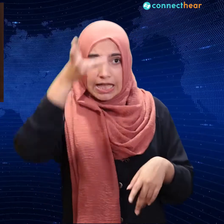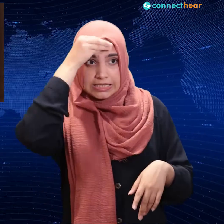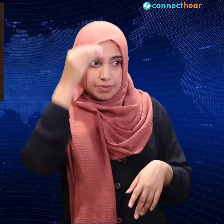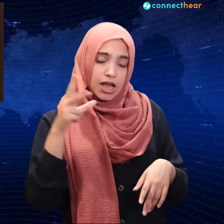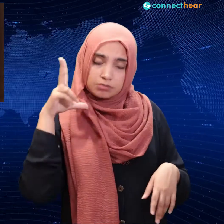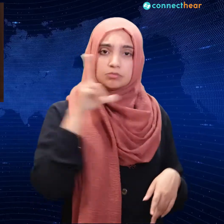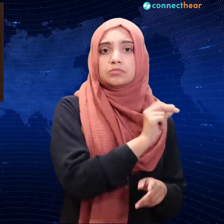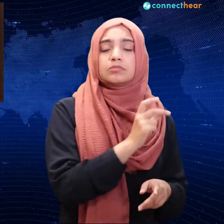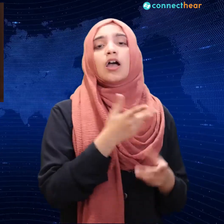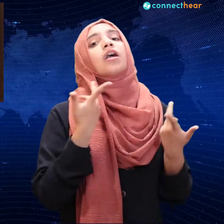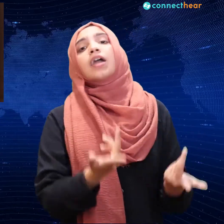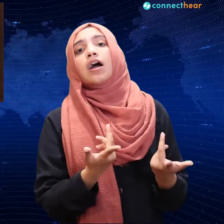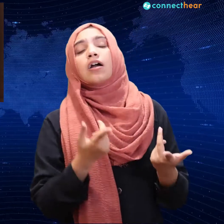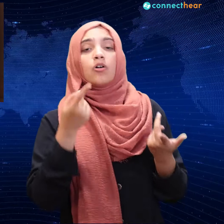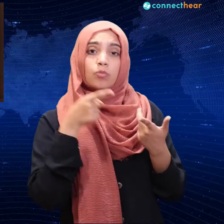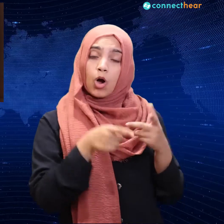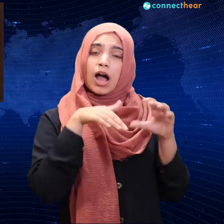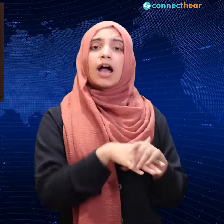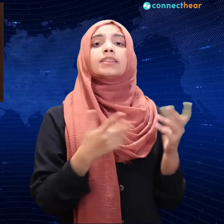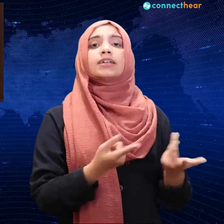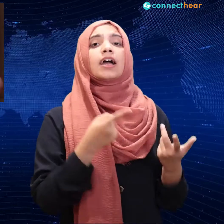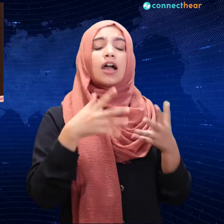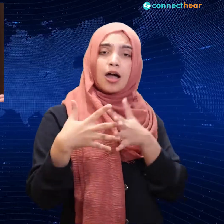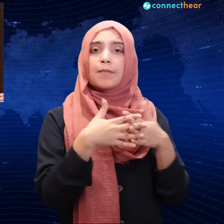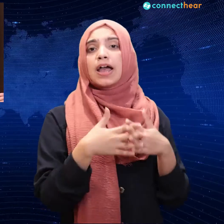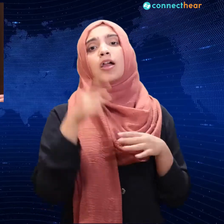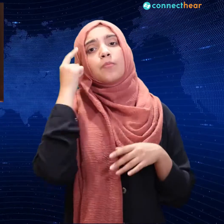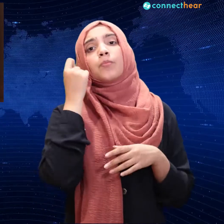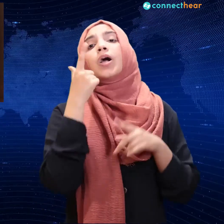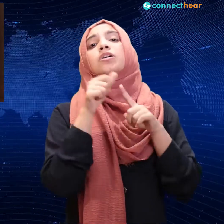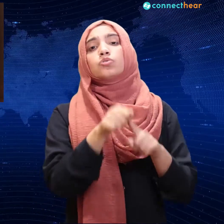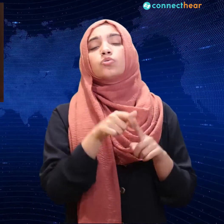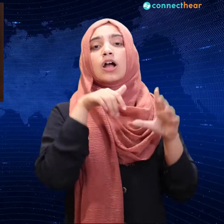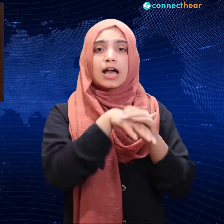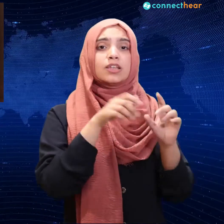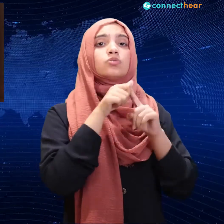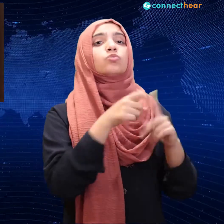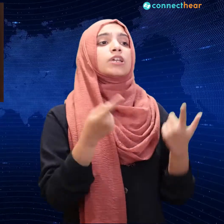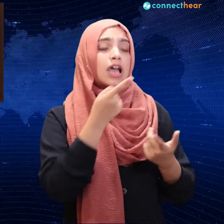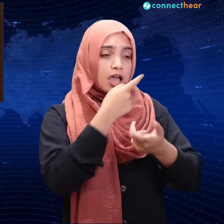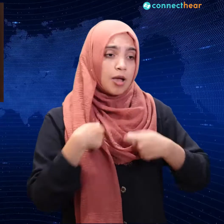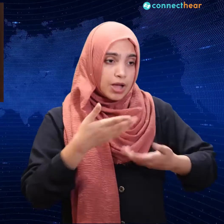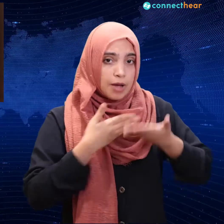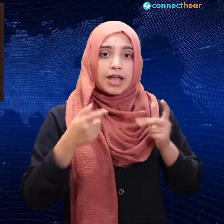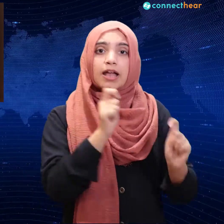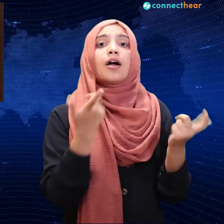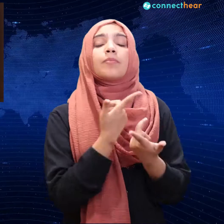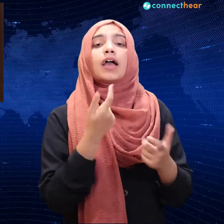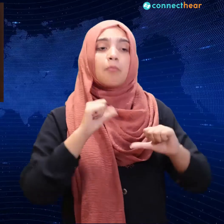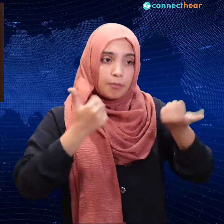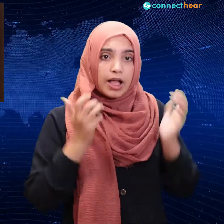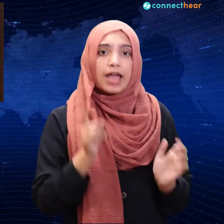should have clearly stated. They should have told the Americans, this is what we can do, this is what we can't do. I would have done that. Where